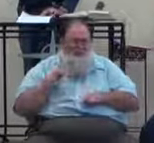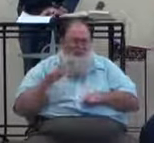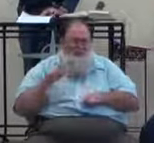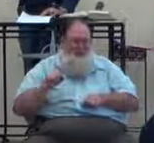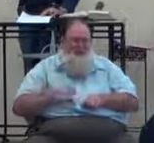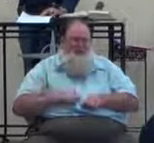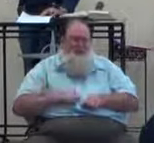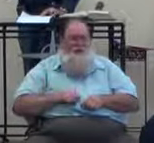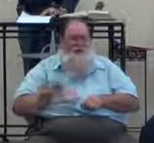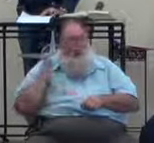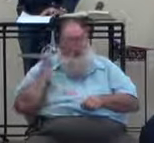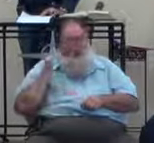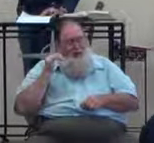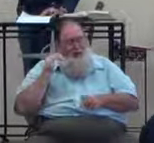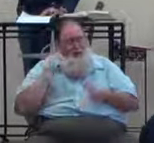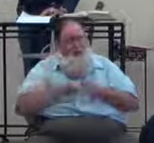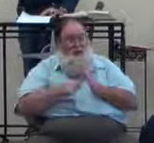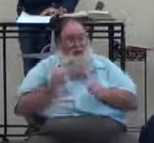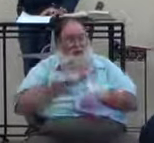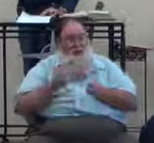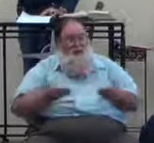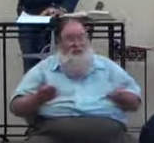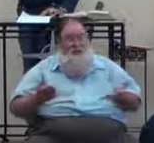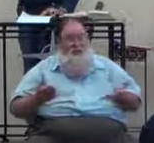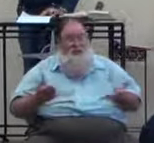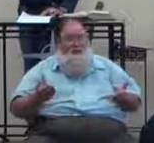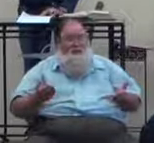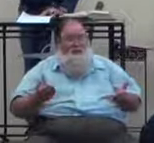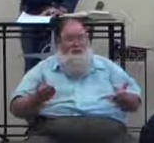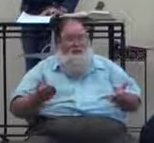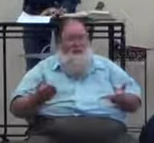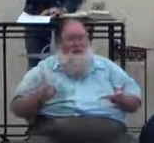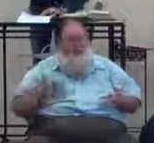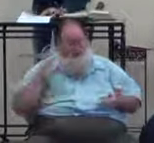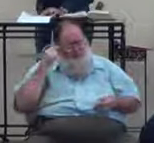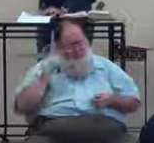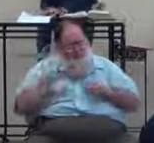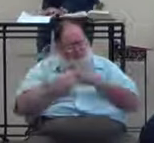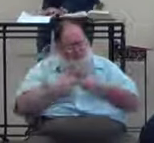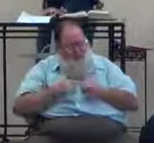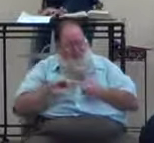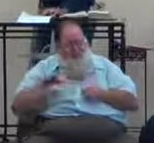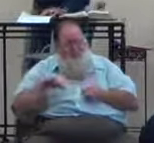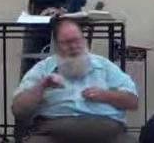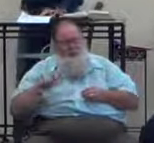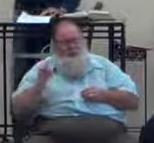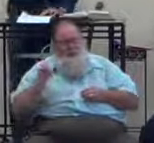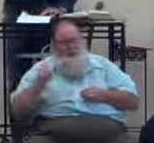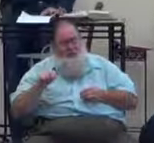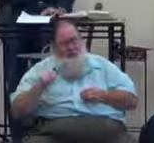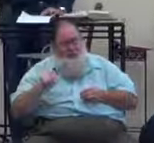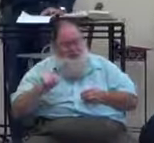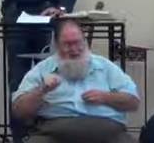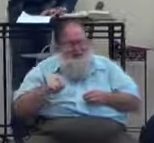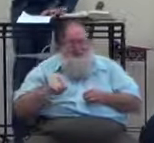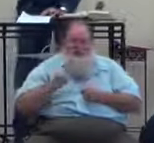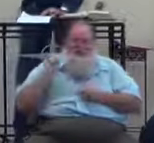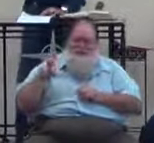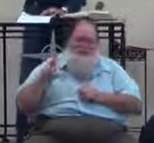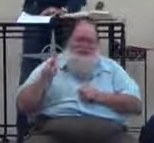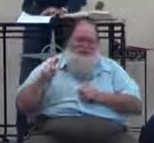it's going to cost us something. We're going to have to do something. And I was thinking about Jonah getting sent to Nineveh, and he said, God, if I go over